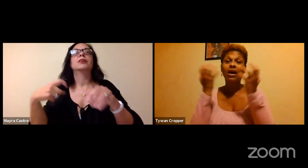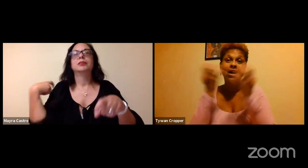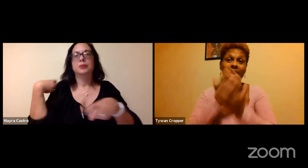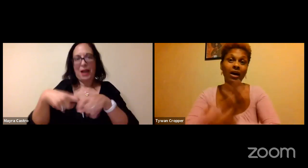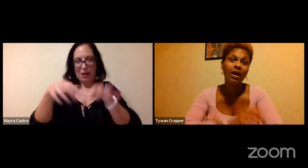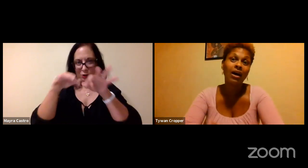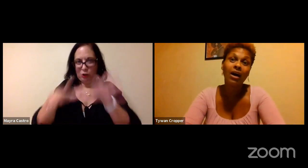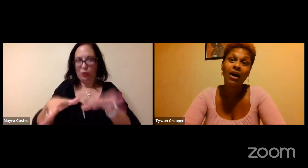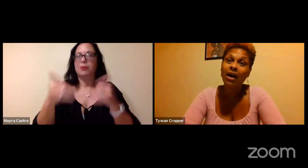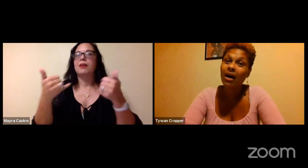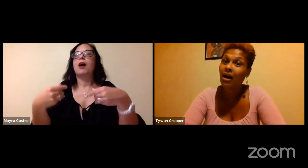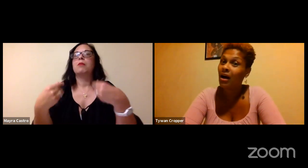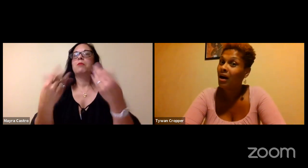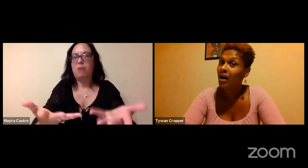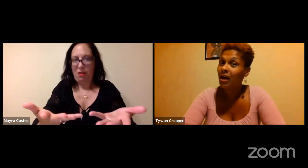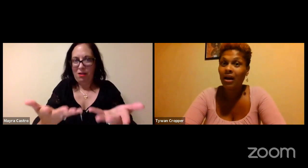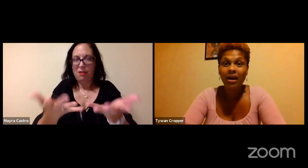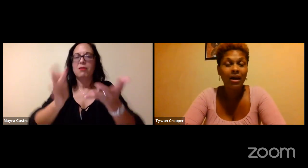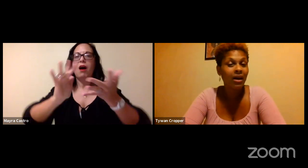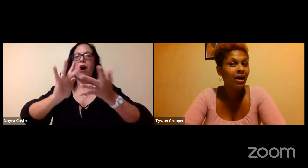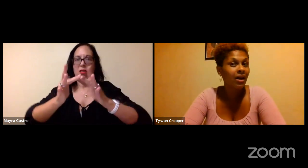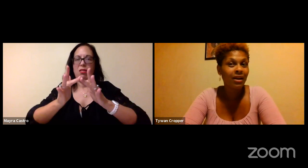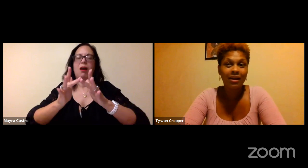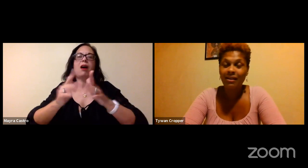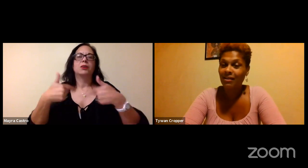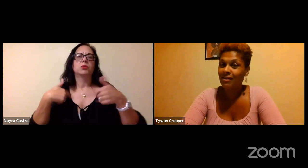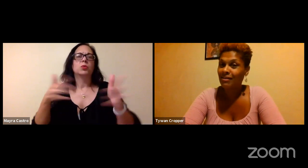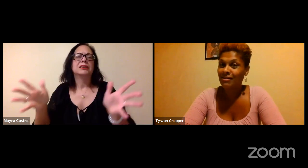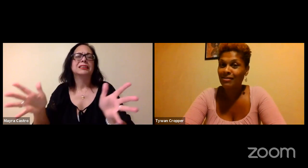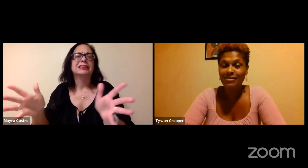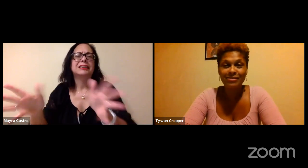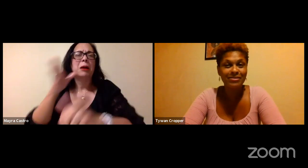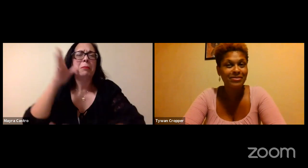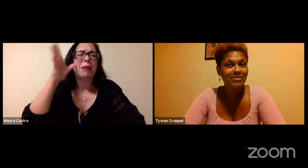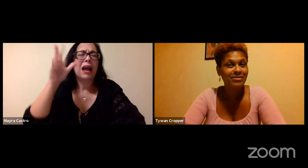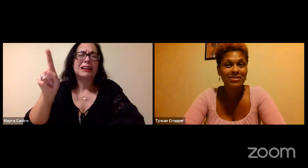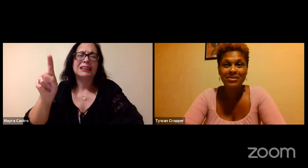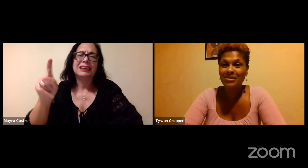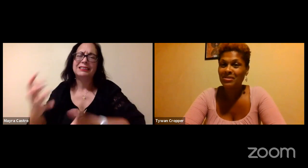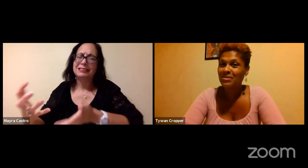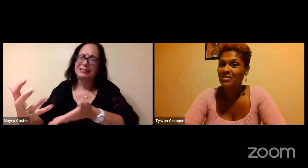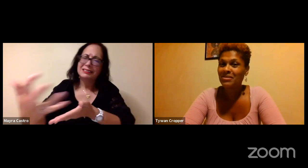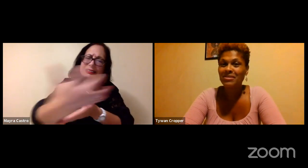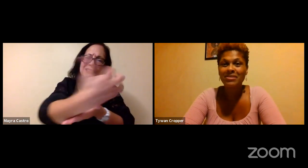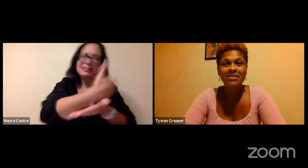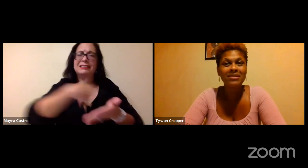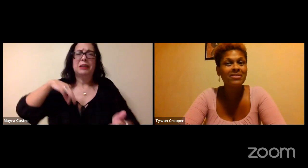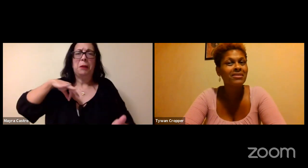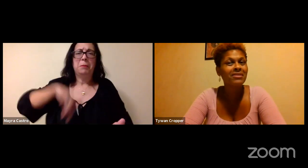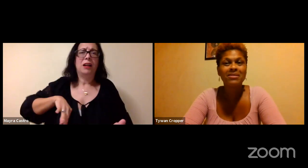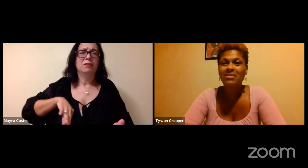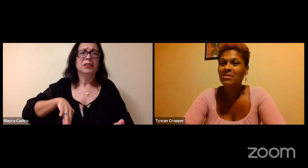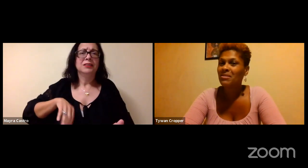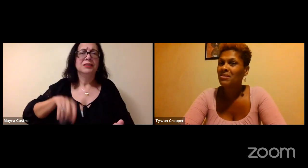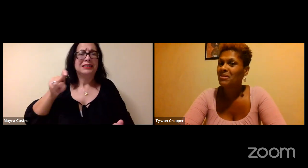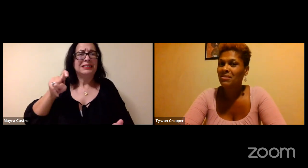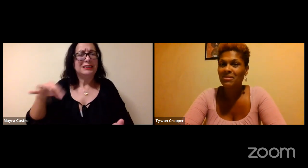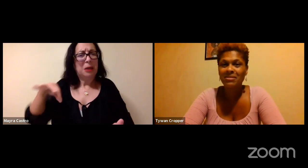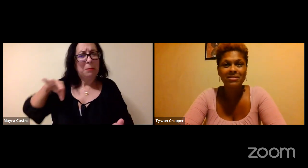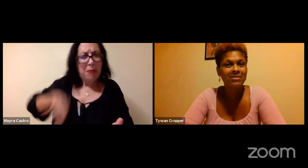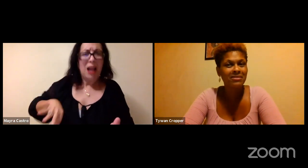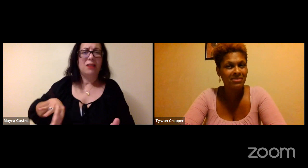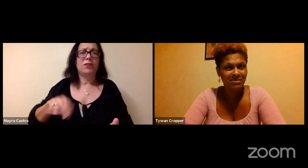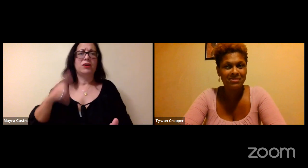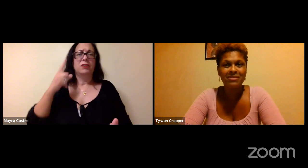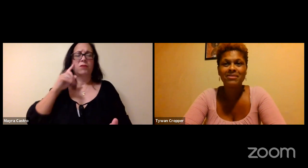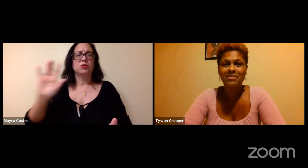providing in Spanish interpretation services for many of the events that we've been offering. It's awesome. Because parents